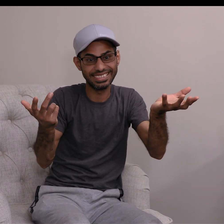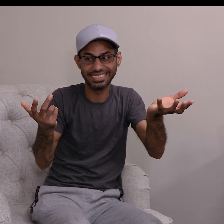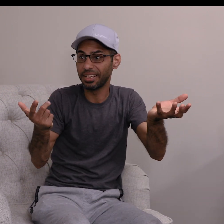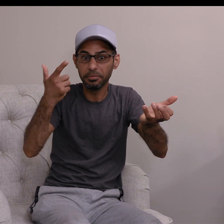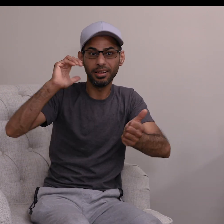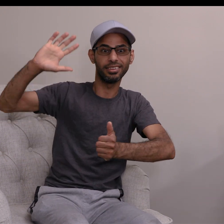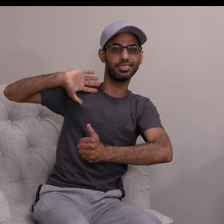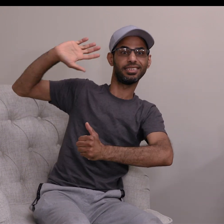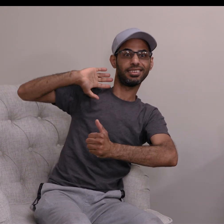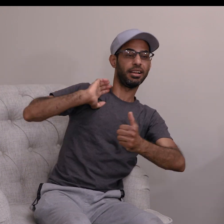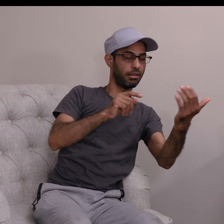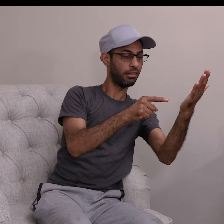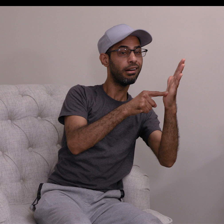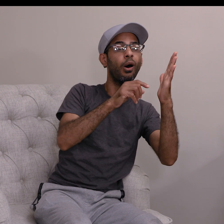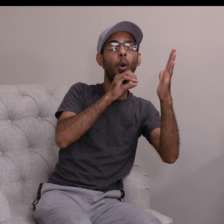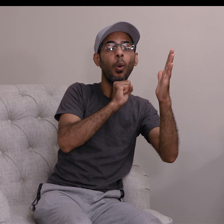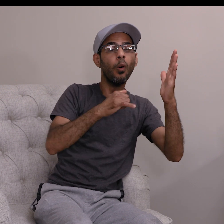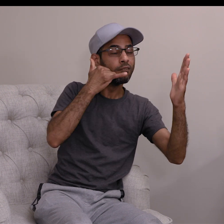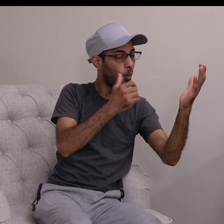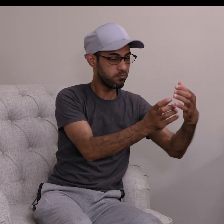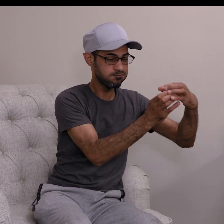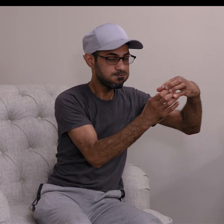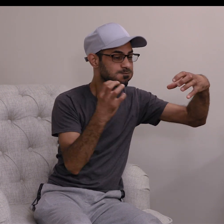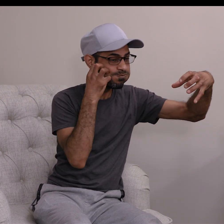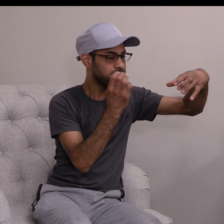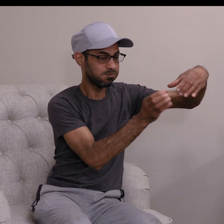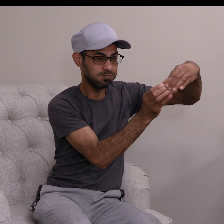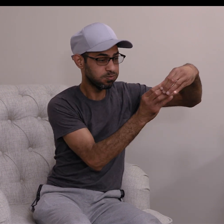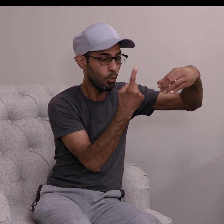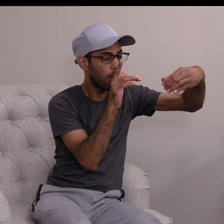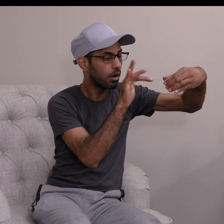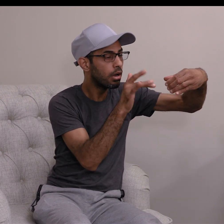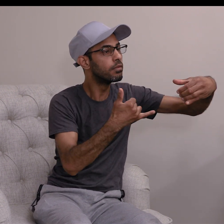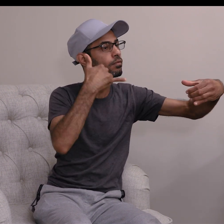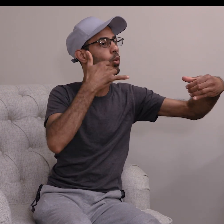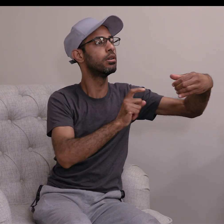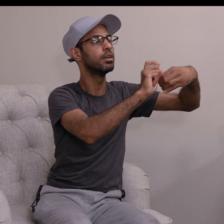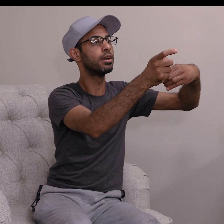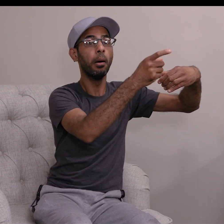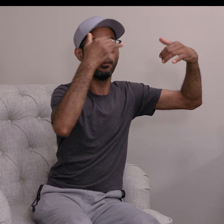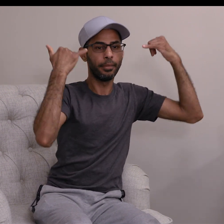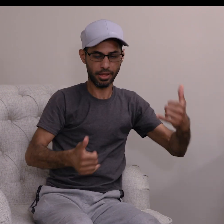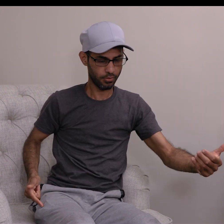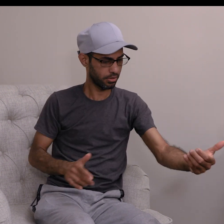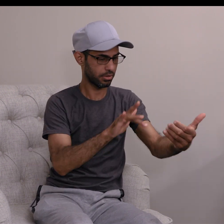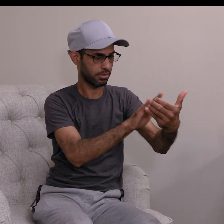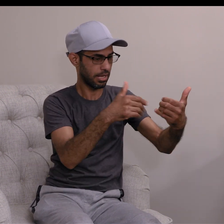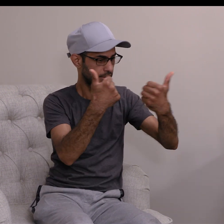honestly, I can't even think. I know before with the old phone, we had the old phone, the big chunky one. Now we've got